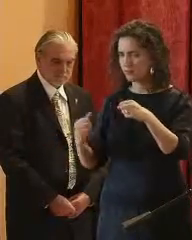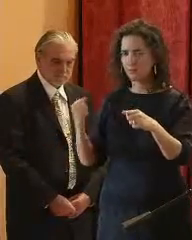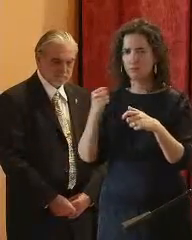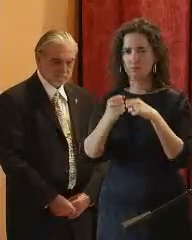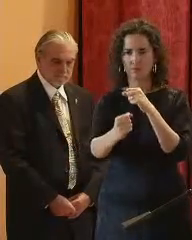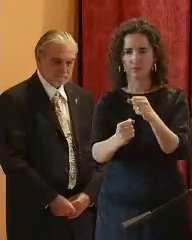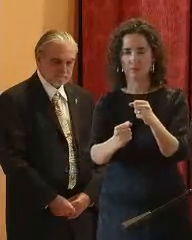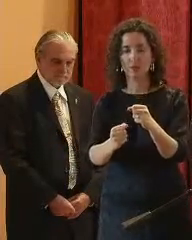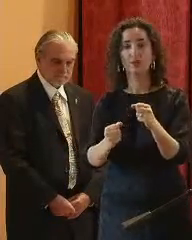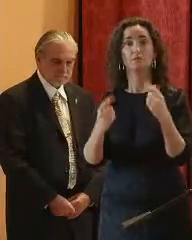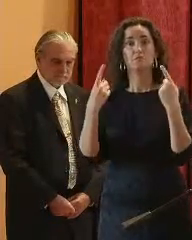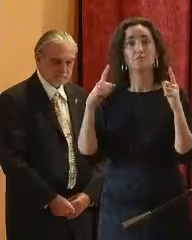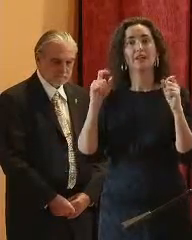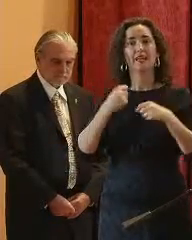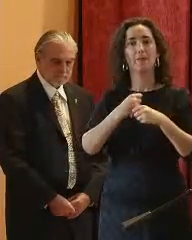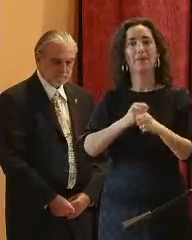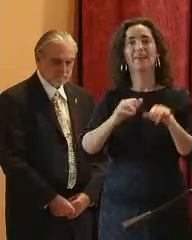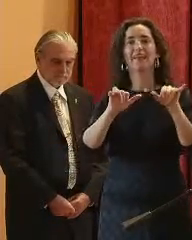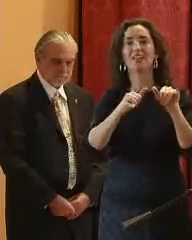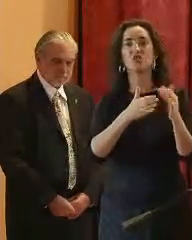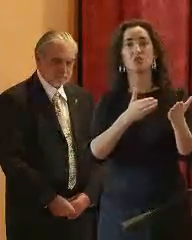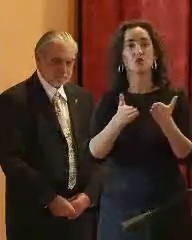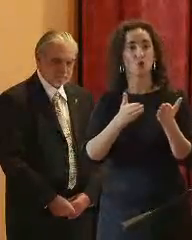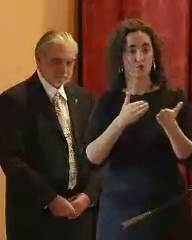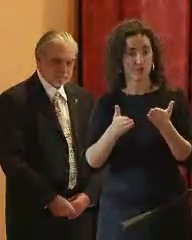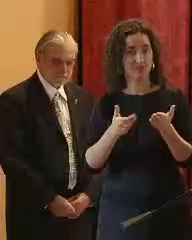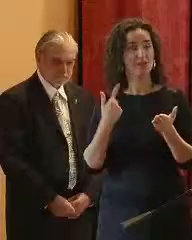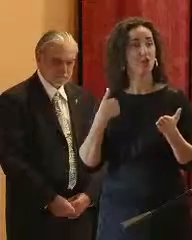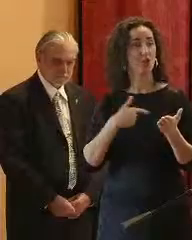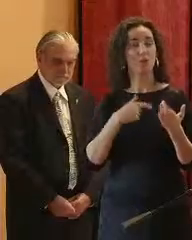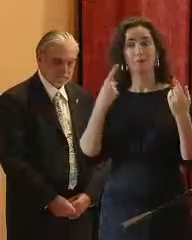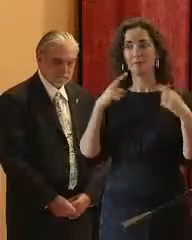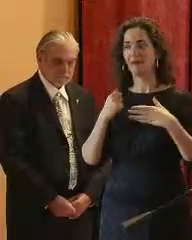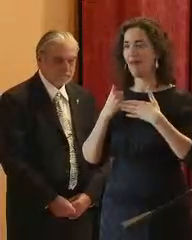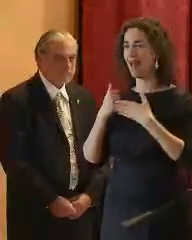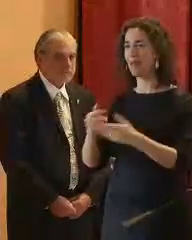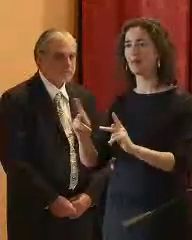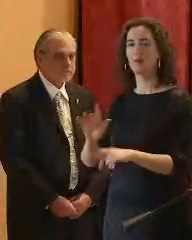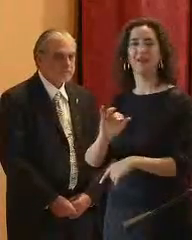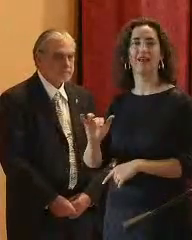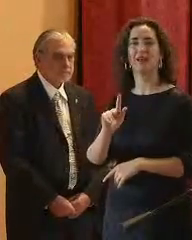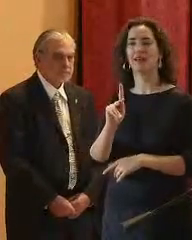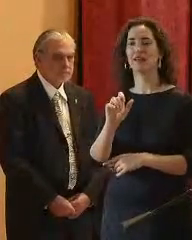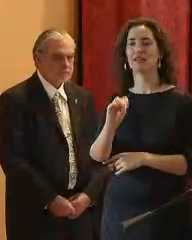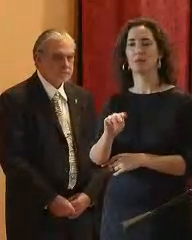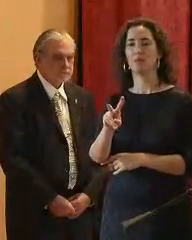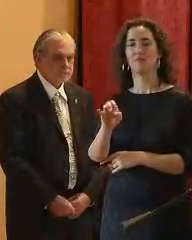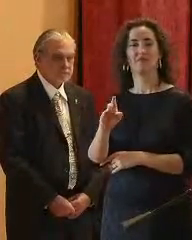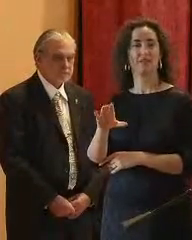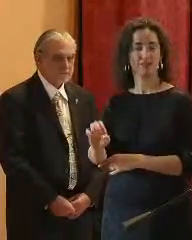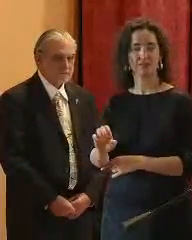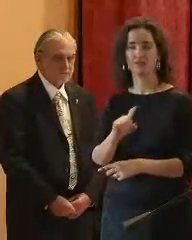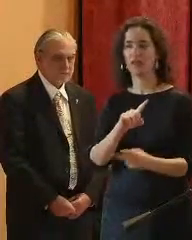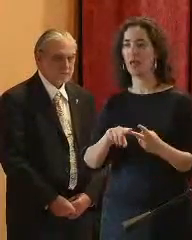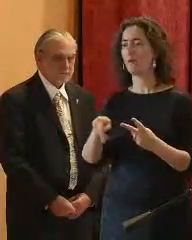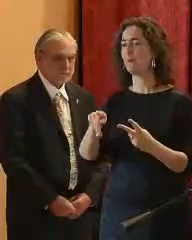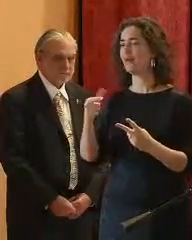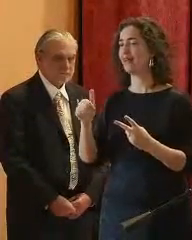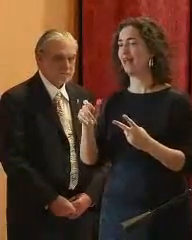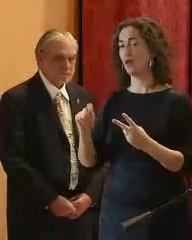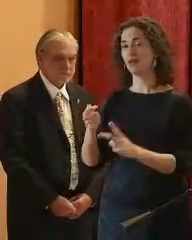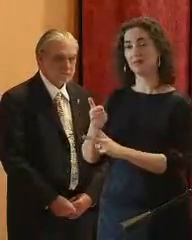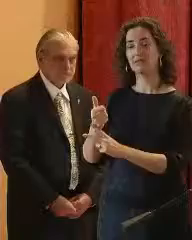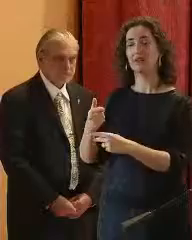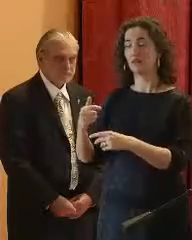engineering services, we were able to help people like Ken Vince and Patsy Barrett become